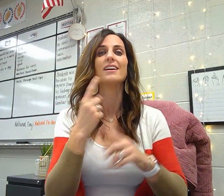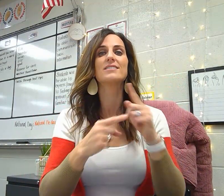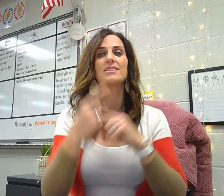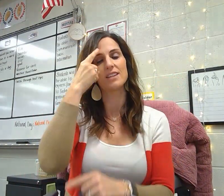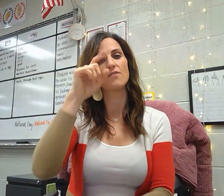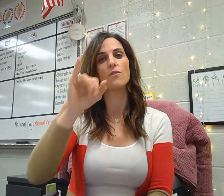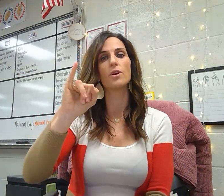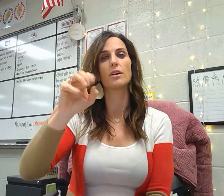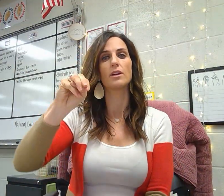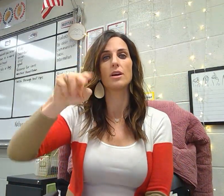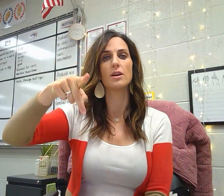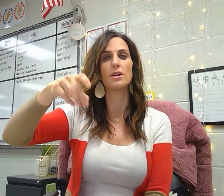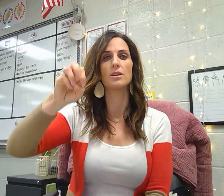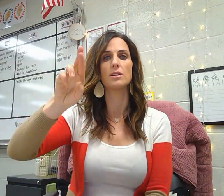Next, the sign for